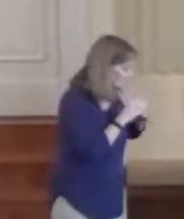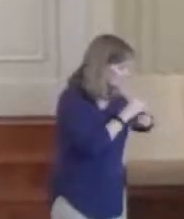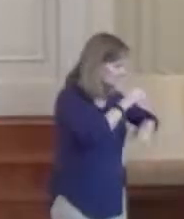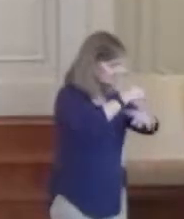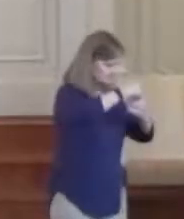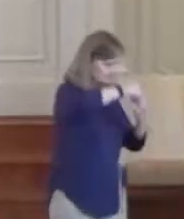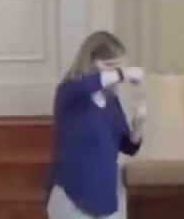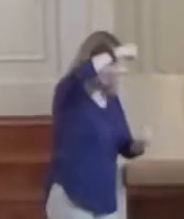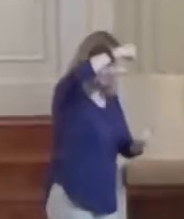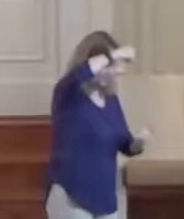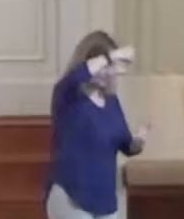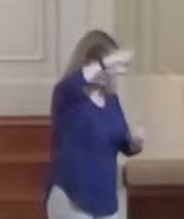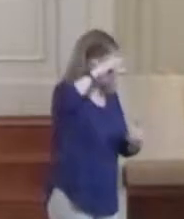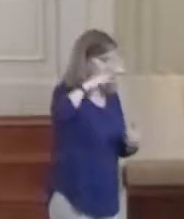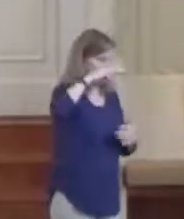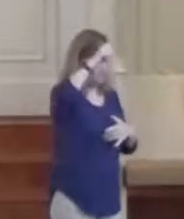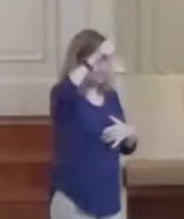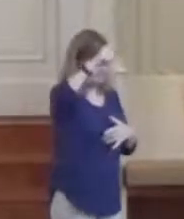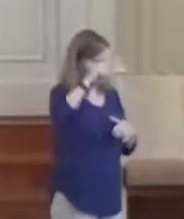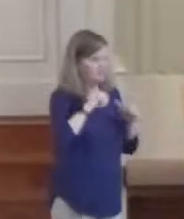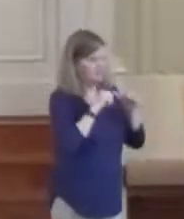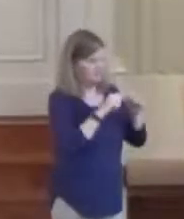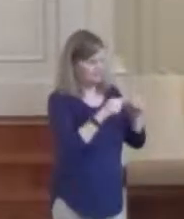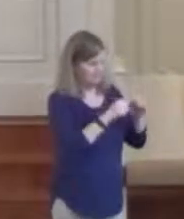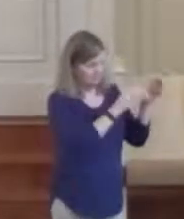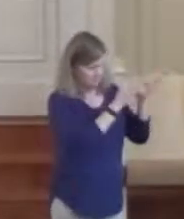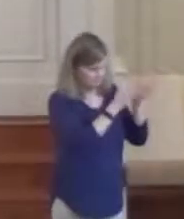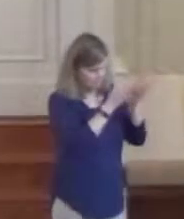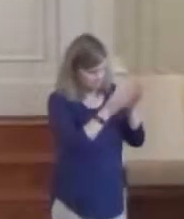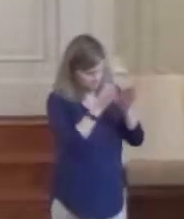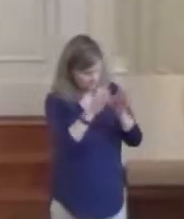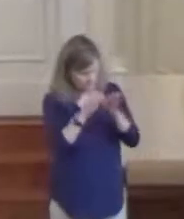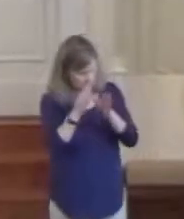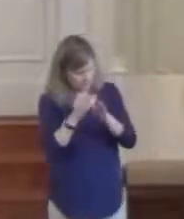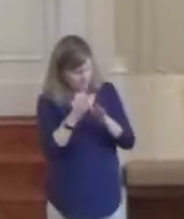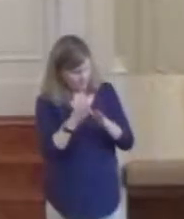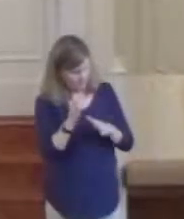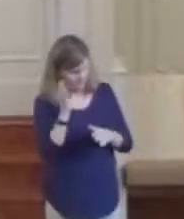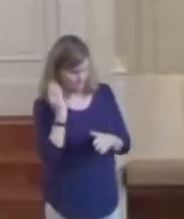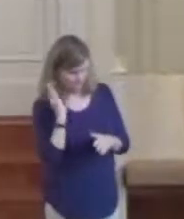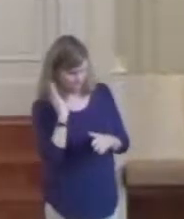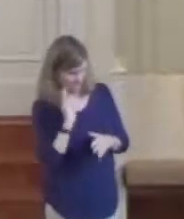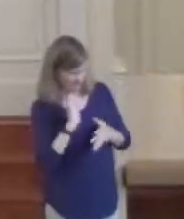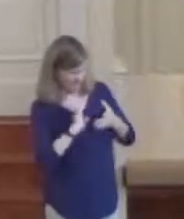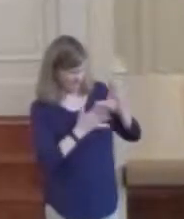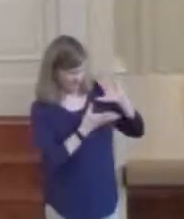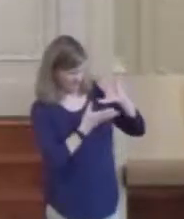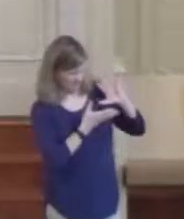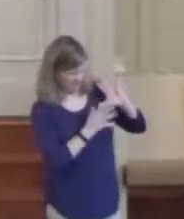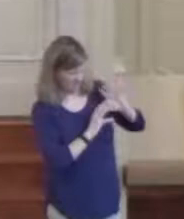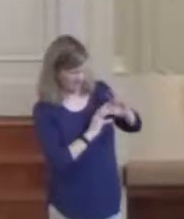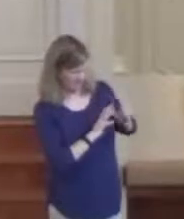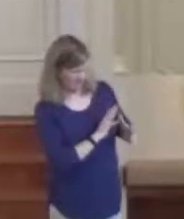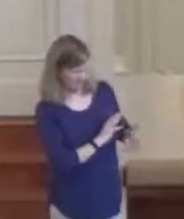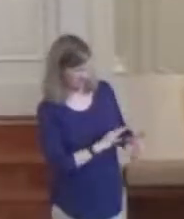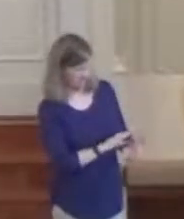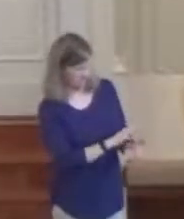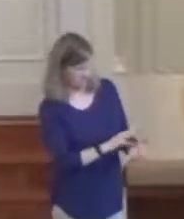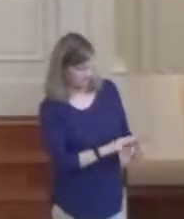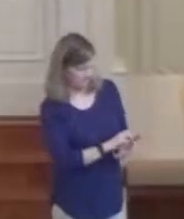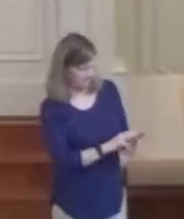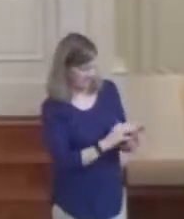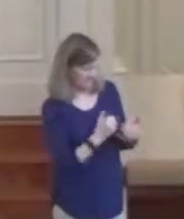out of the water, continuing this ordering of what used to be a chaotic mess that is formless and